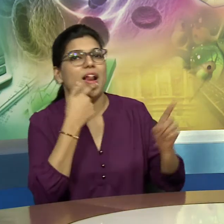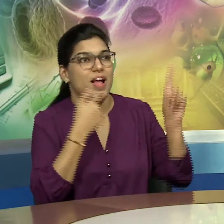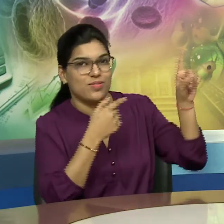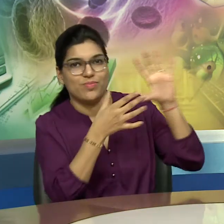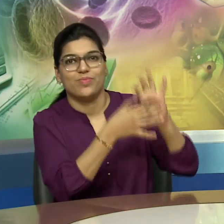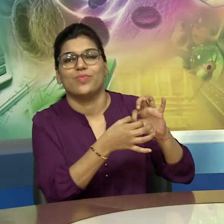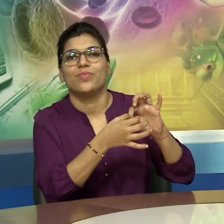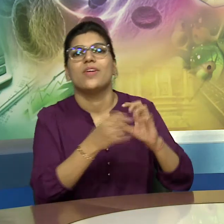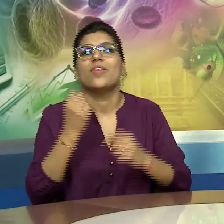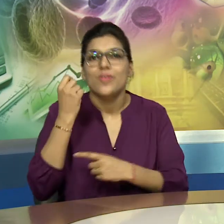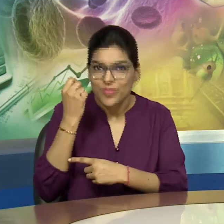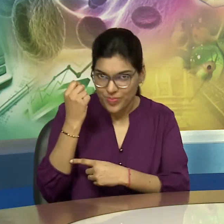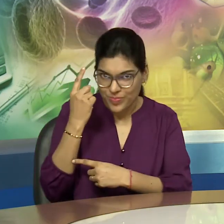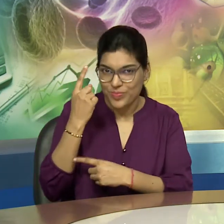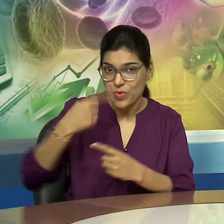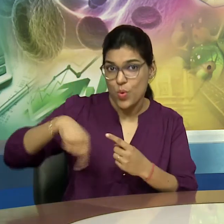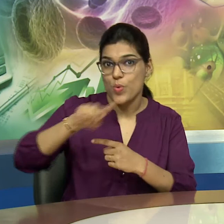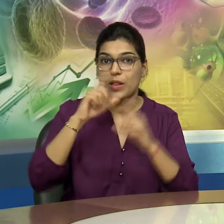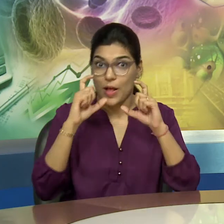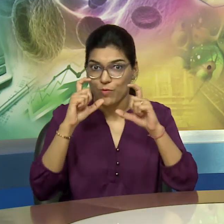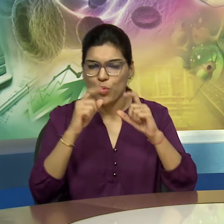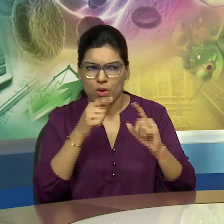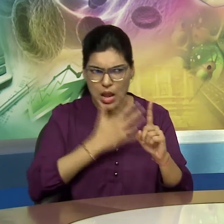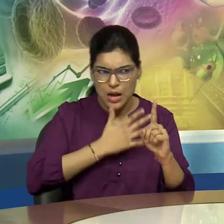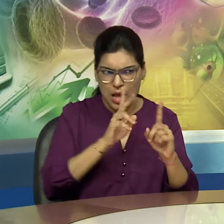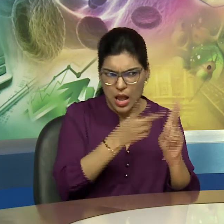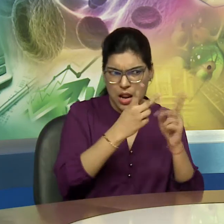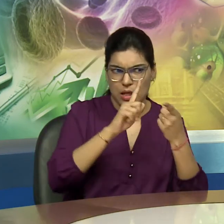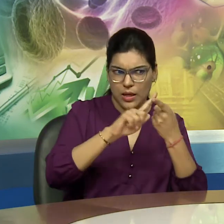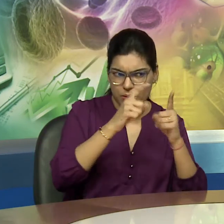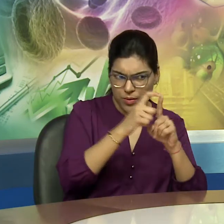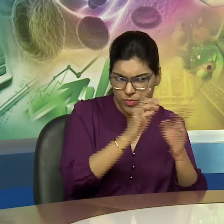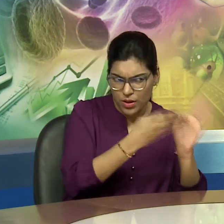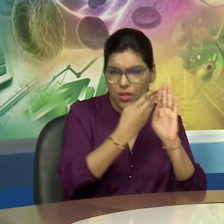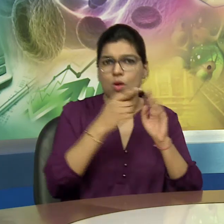you can say interrogative. In this it is, did he finish the class?